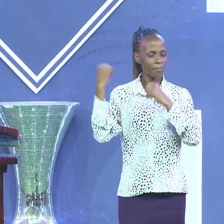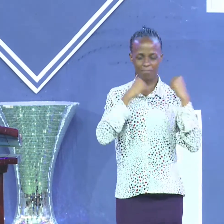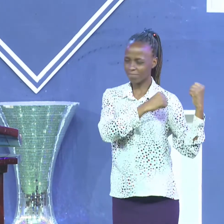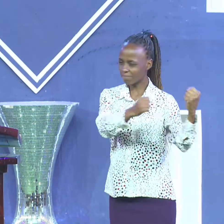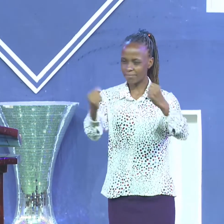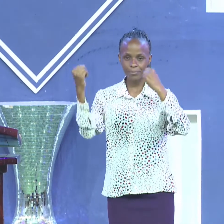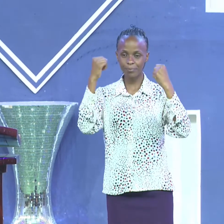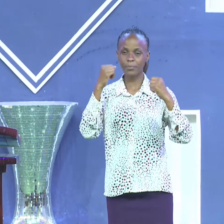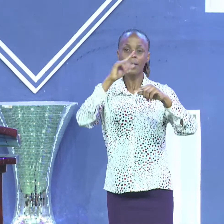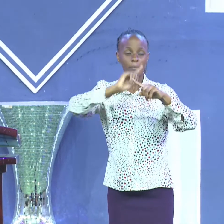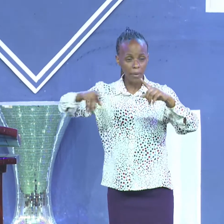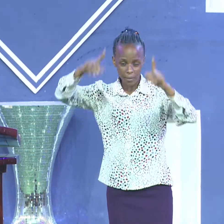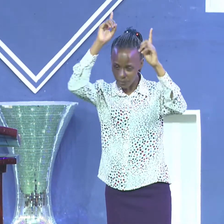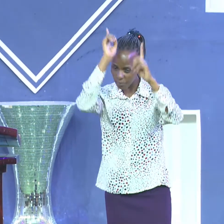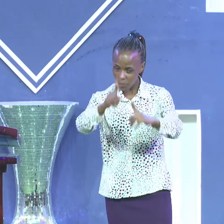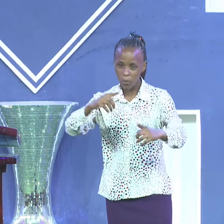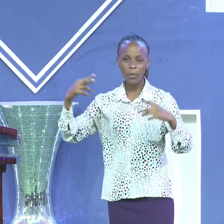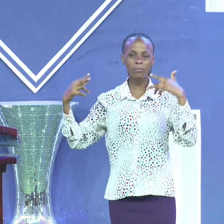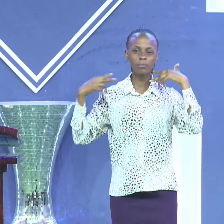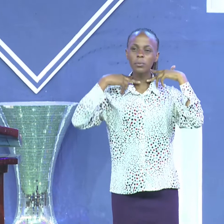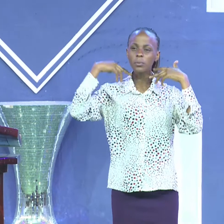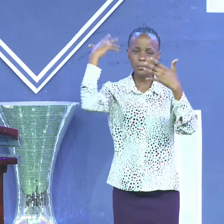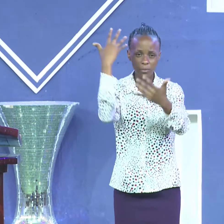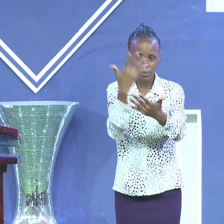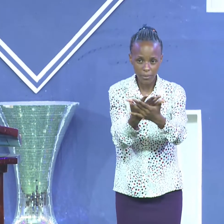very mighty. But when he was in